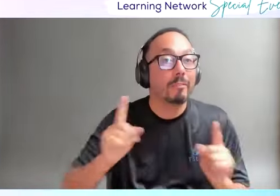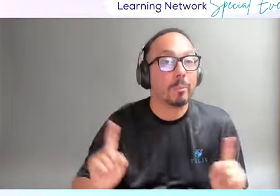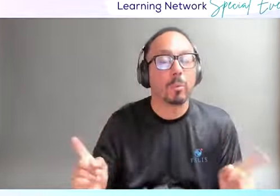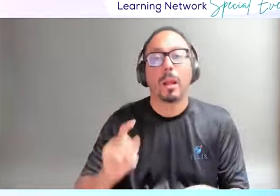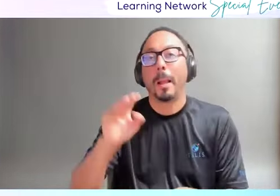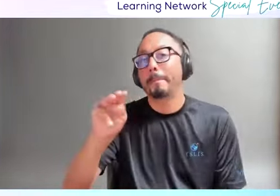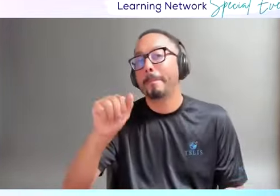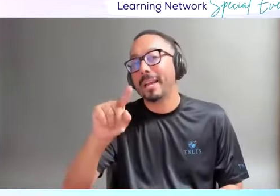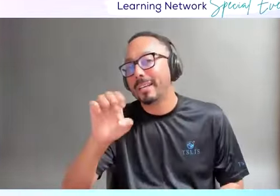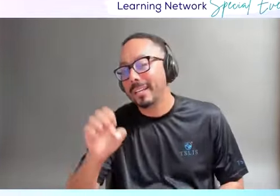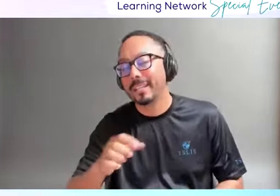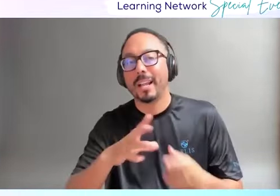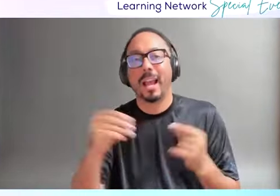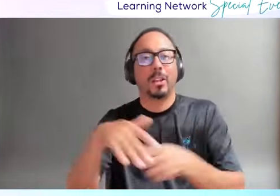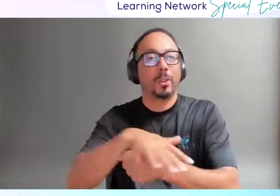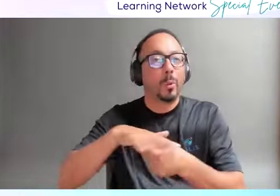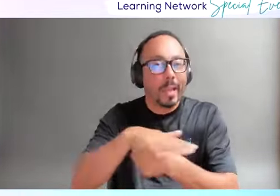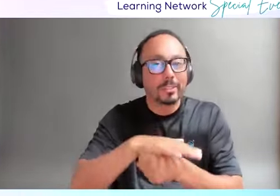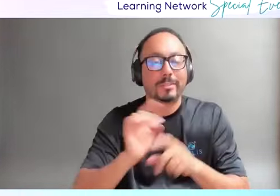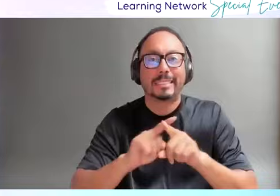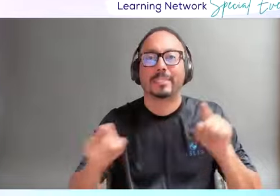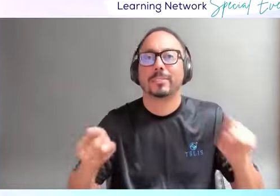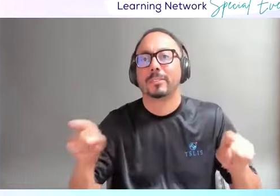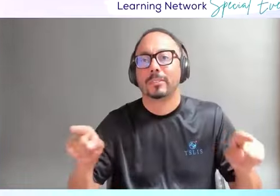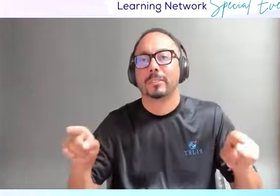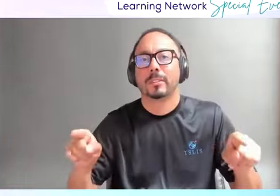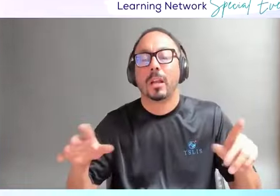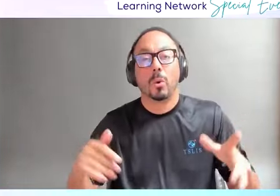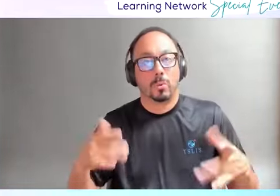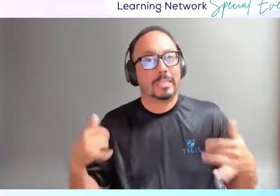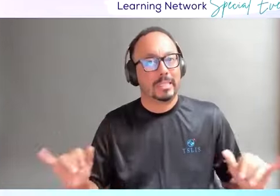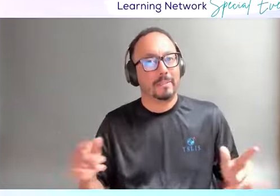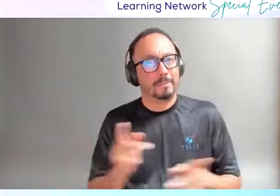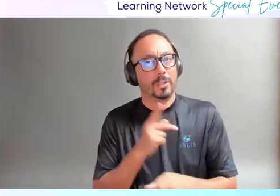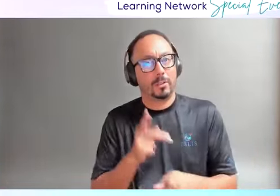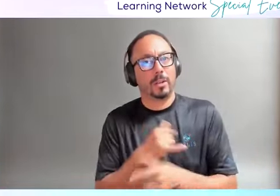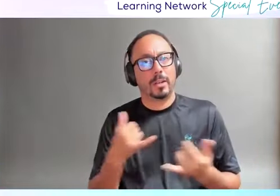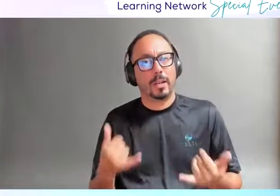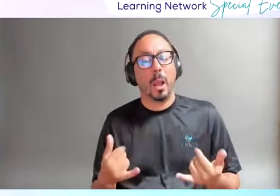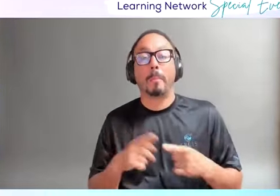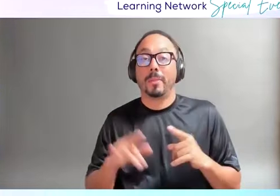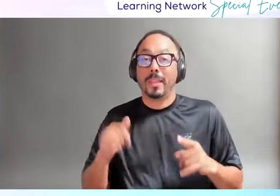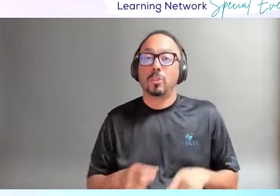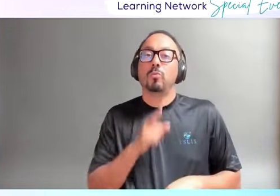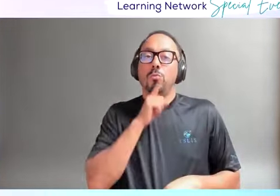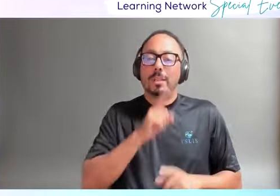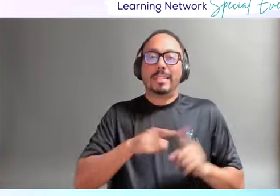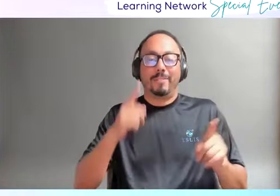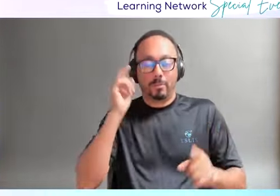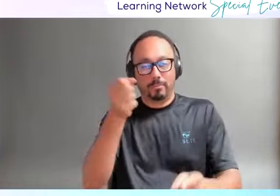in location that we are dealing with at the moment. And these are real differences for the women that we are trying to serve.